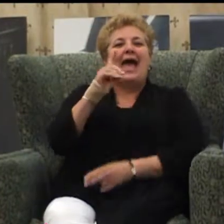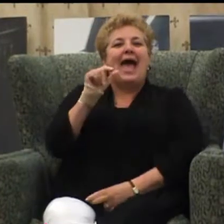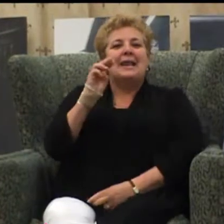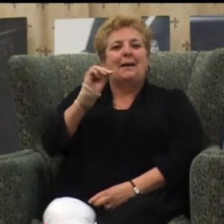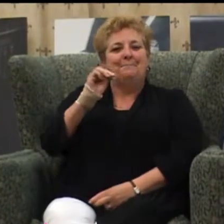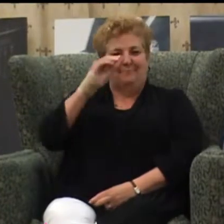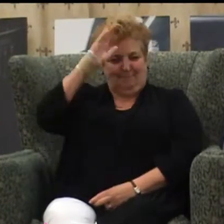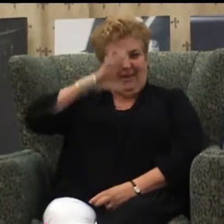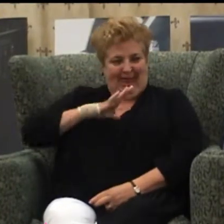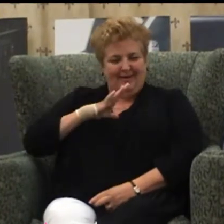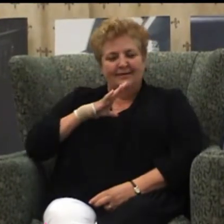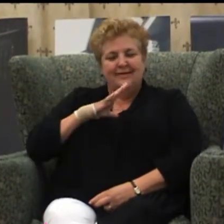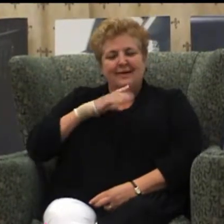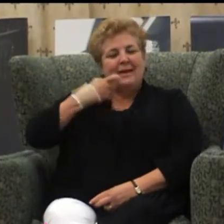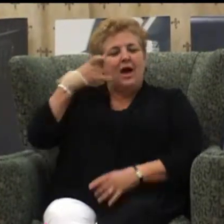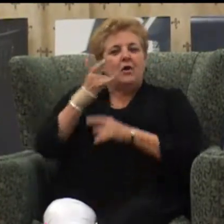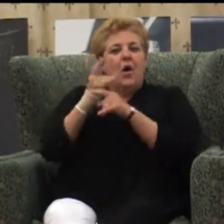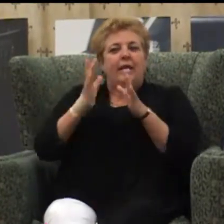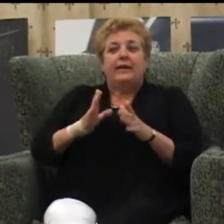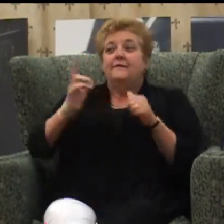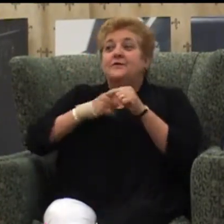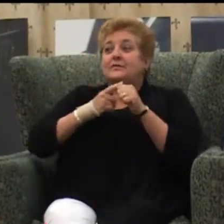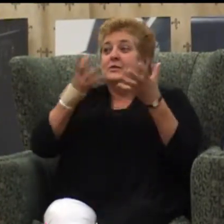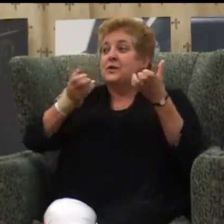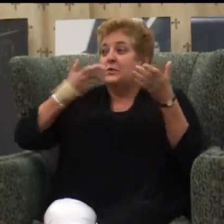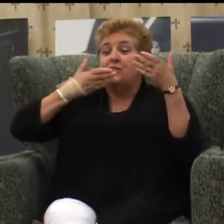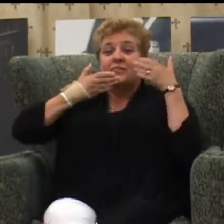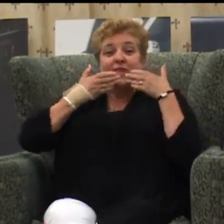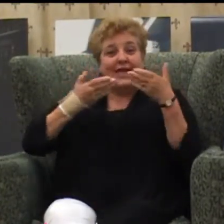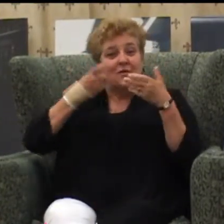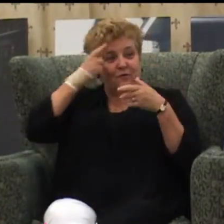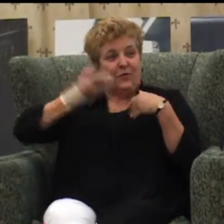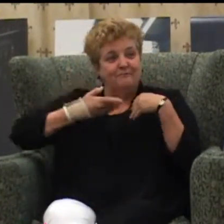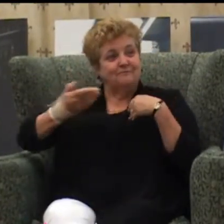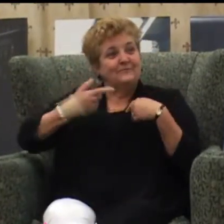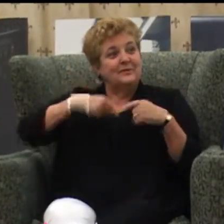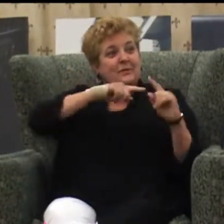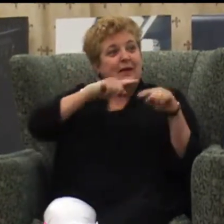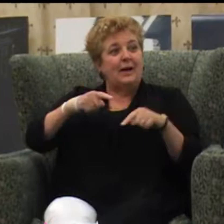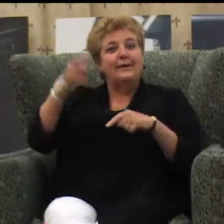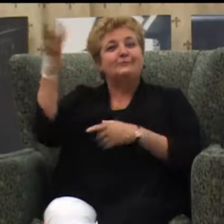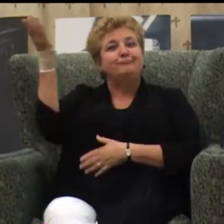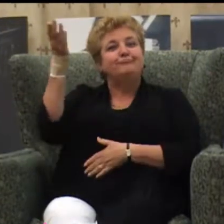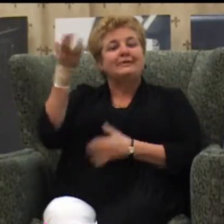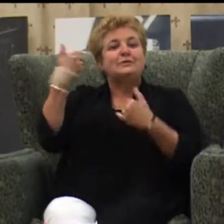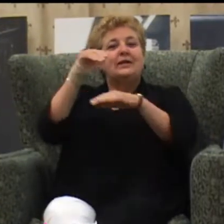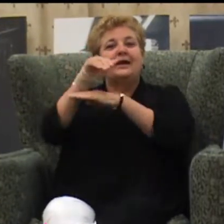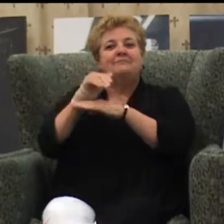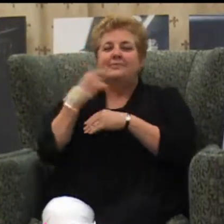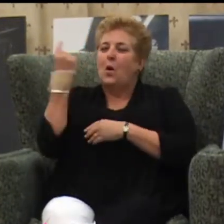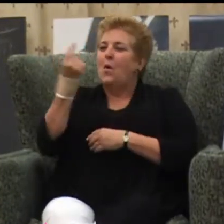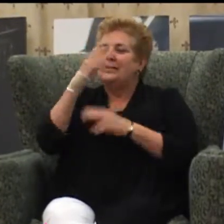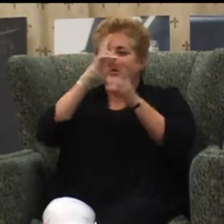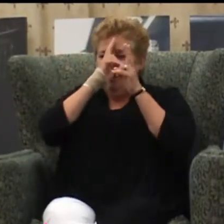I want to first thank you for inviting me to come talk tonight. It's always an honor and a privilege to be asked to participate in Alcoholics